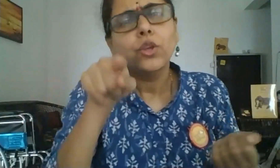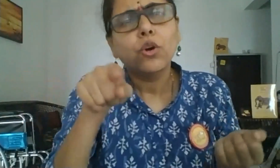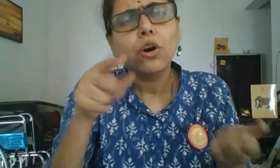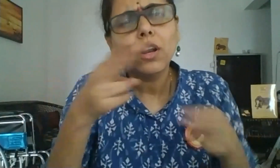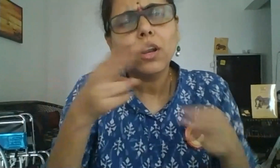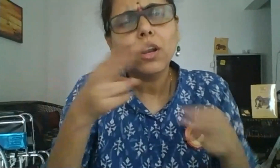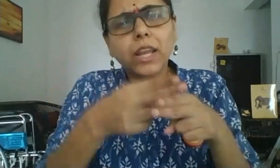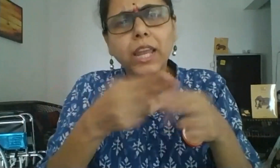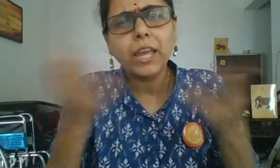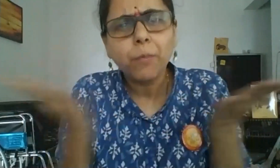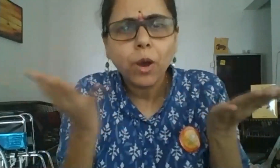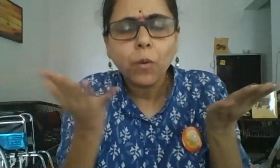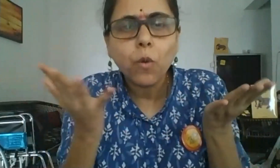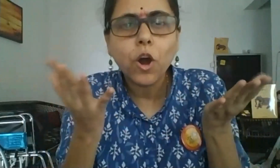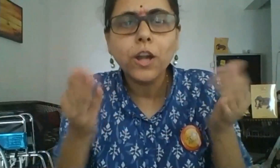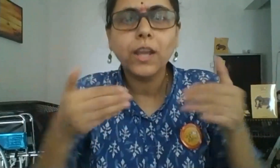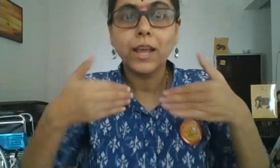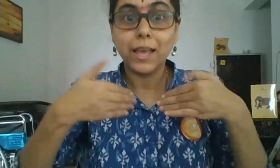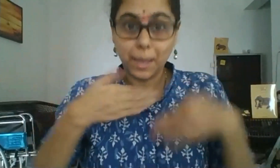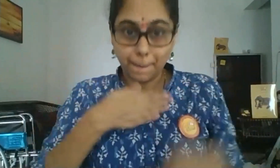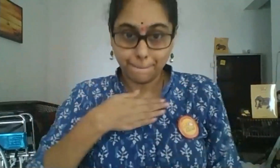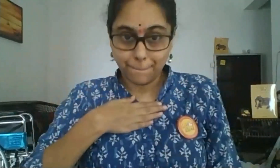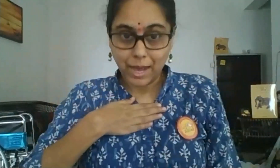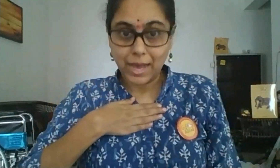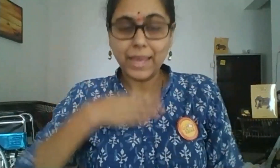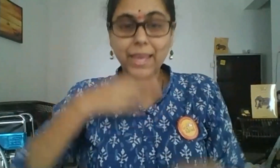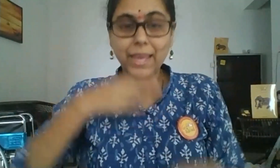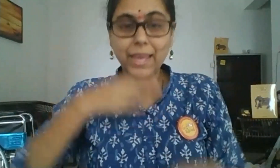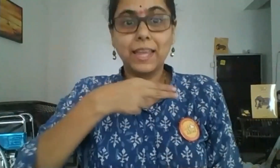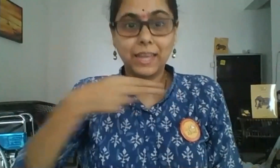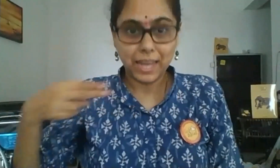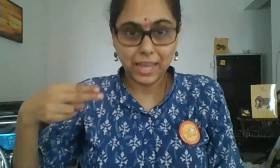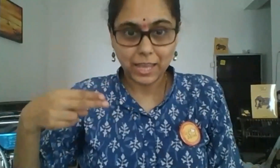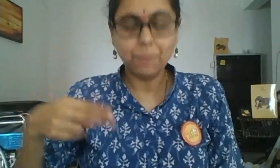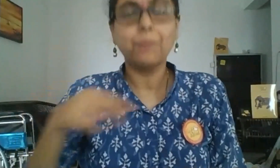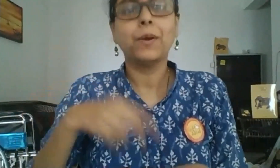Your name what? My name